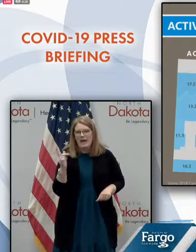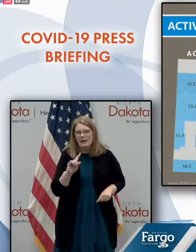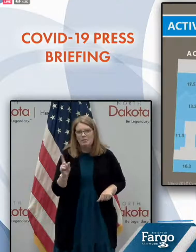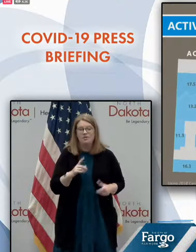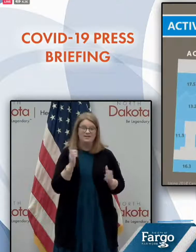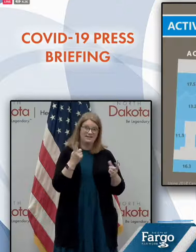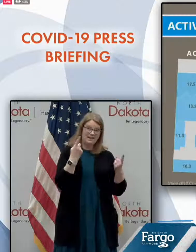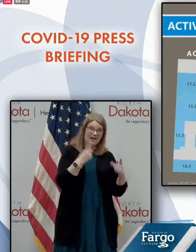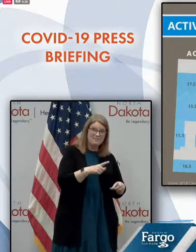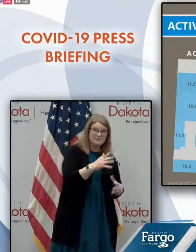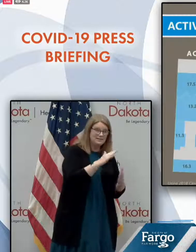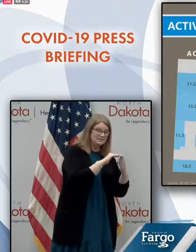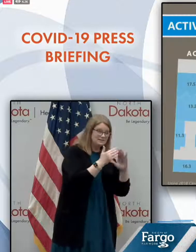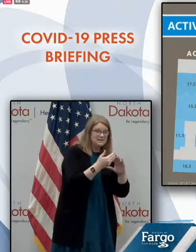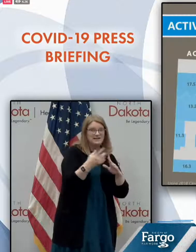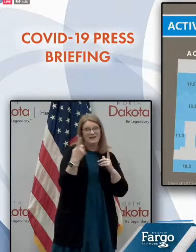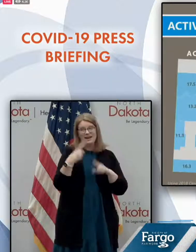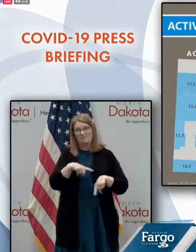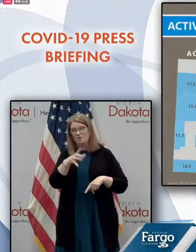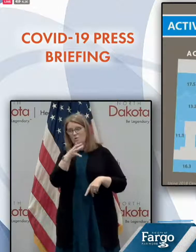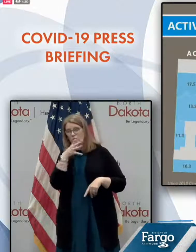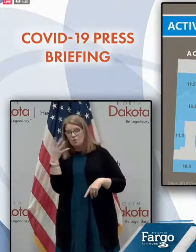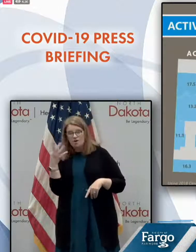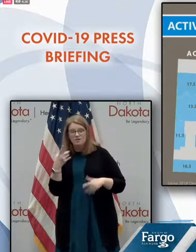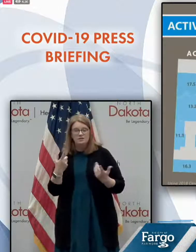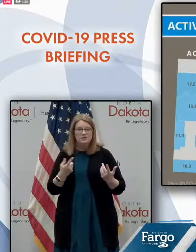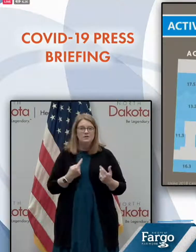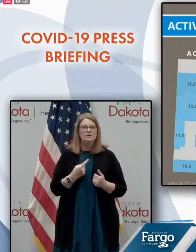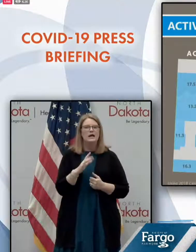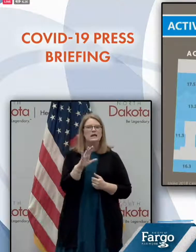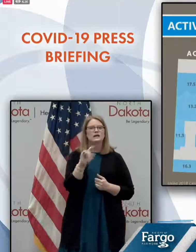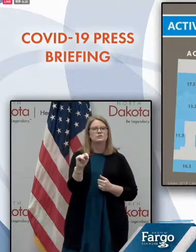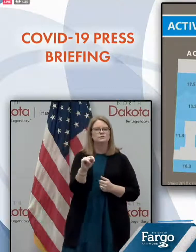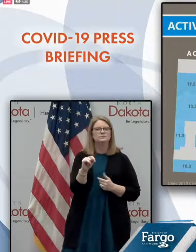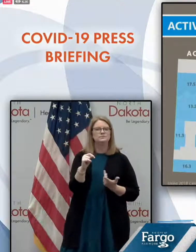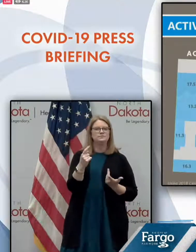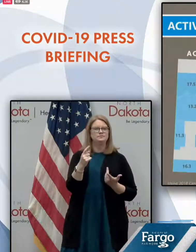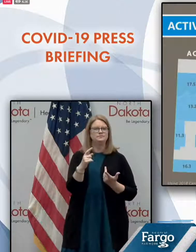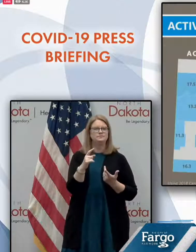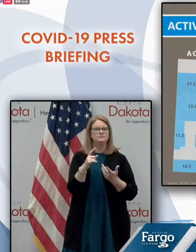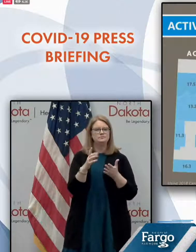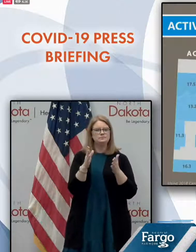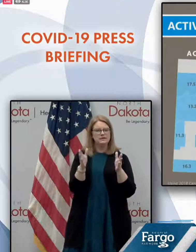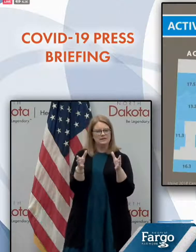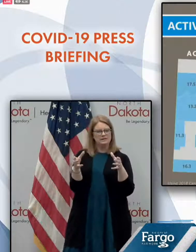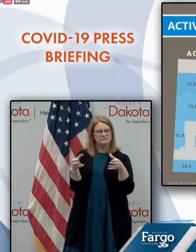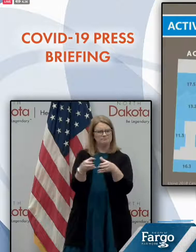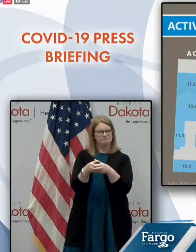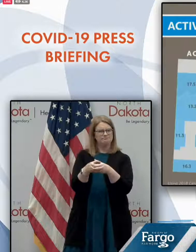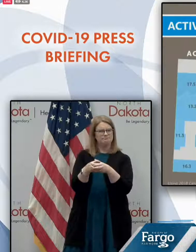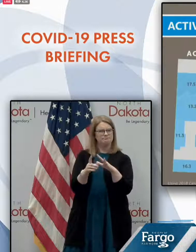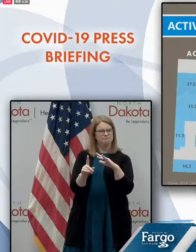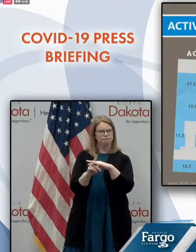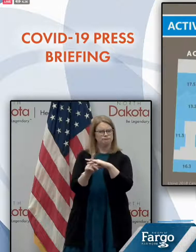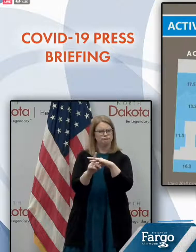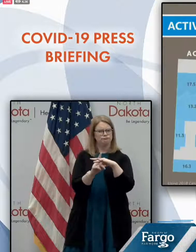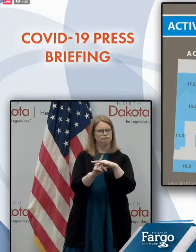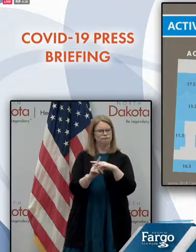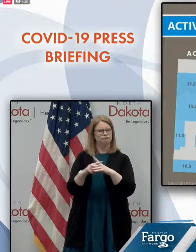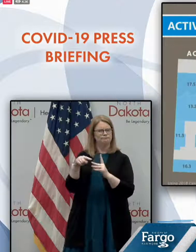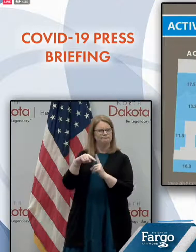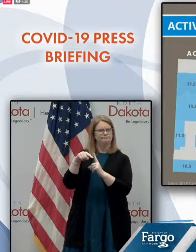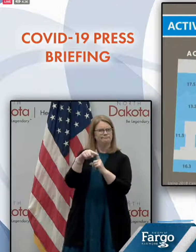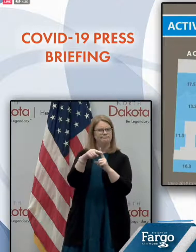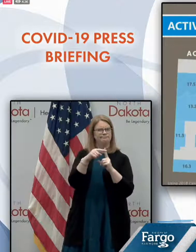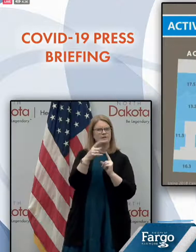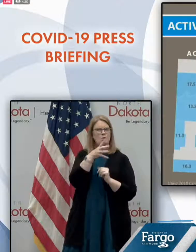just in metro areas. We did have through contact tracing one of the things that came up where we had a small cluster in a rural area